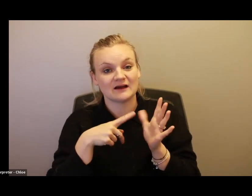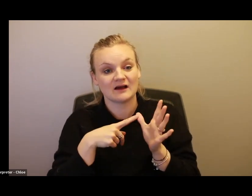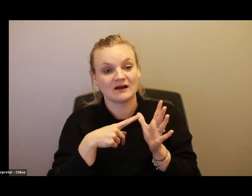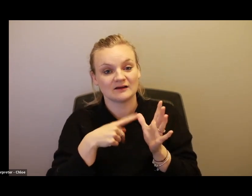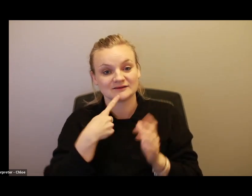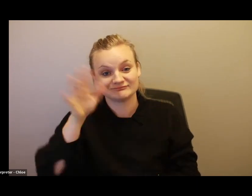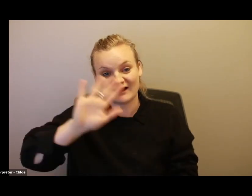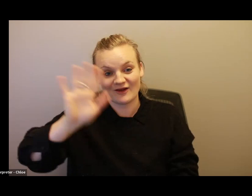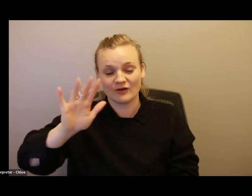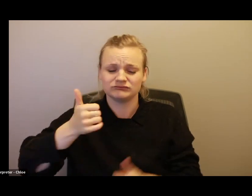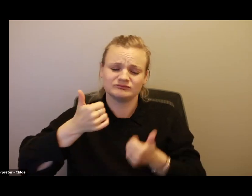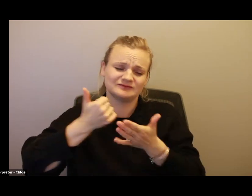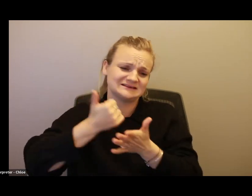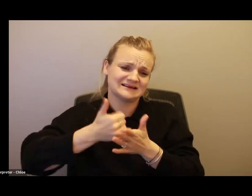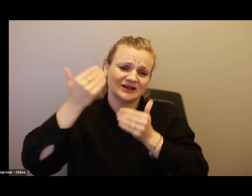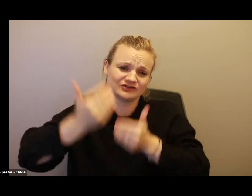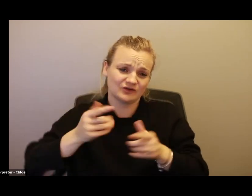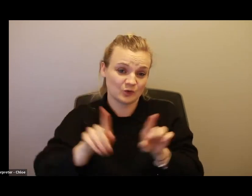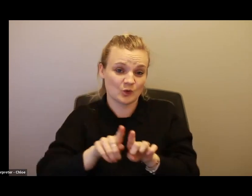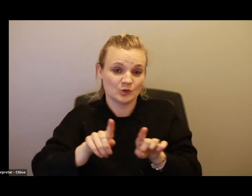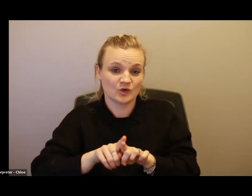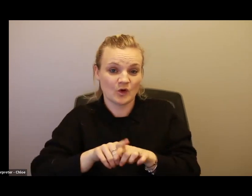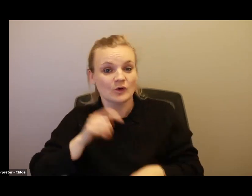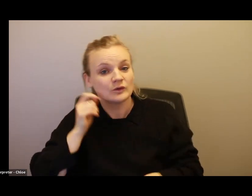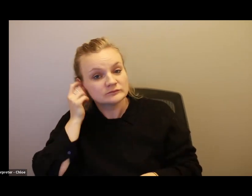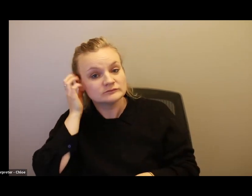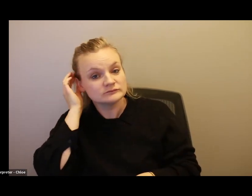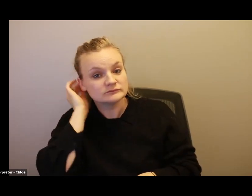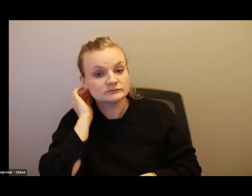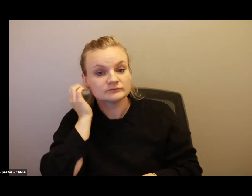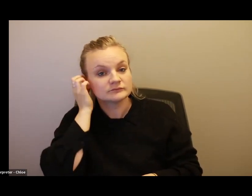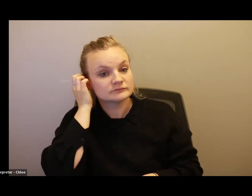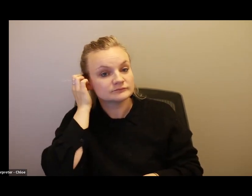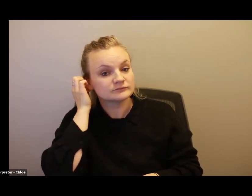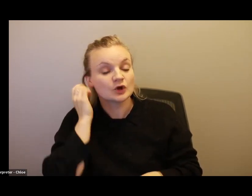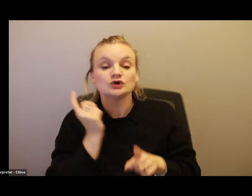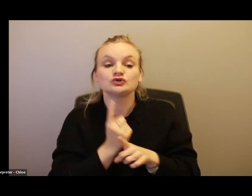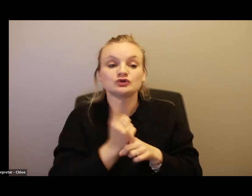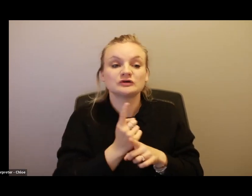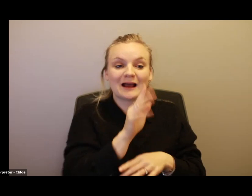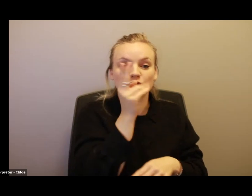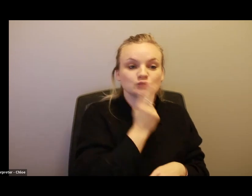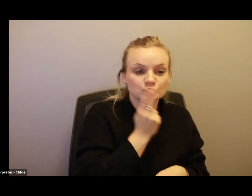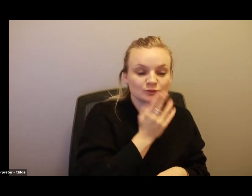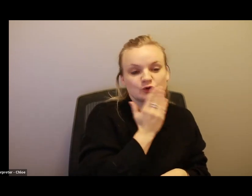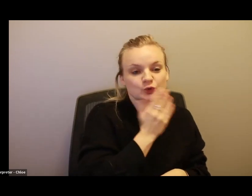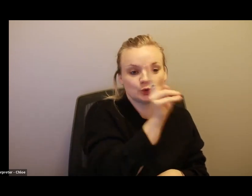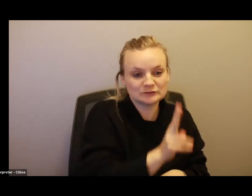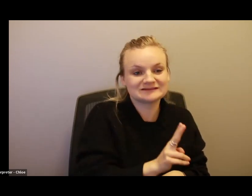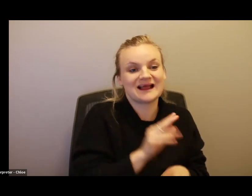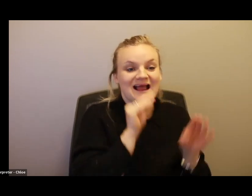Hi. So we had a really good session as well. We talked everything about schools and education, focusing on